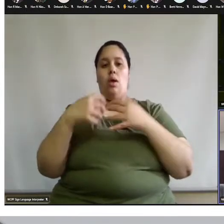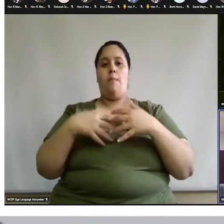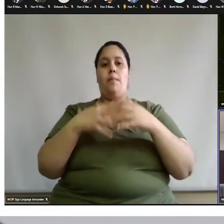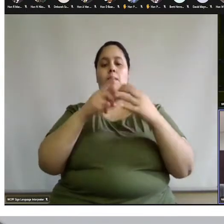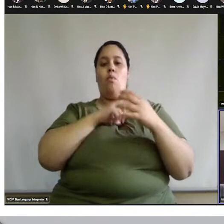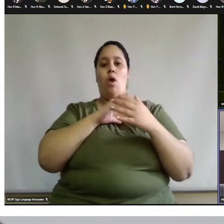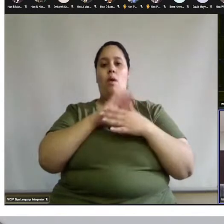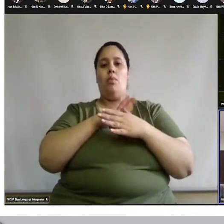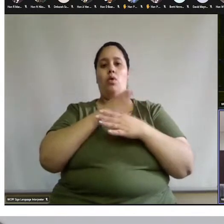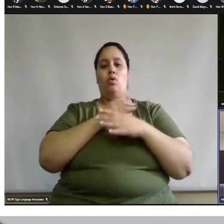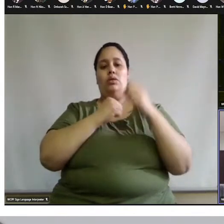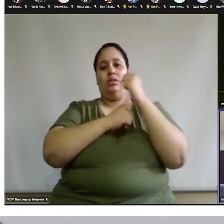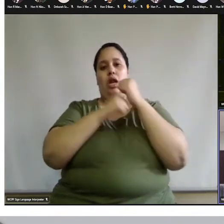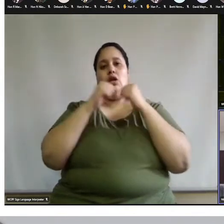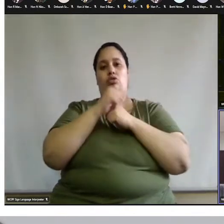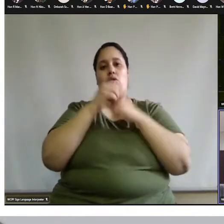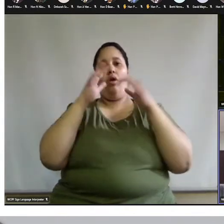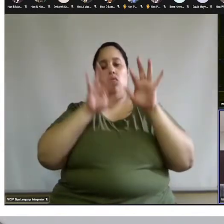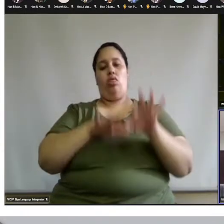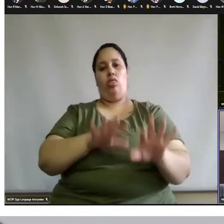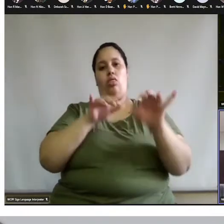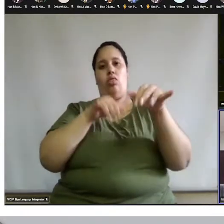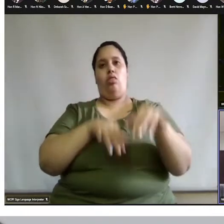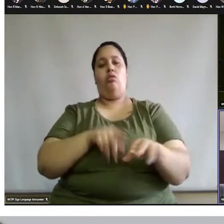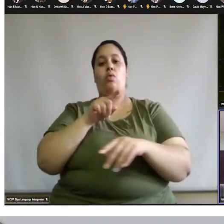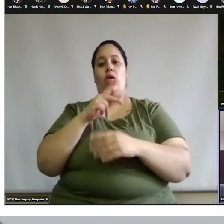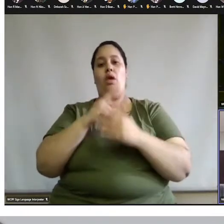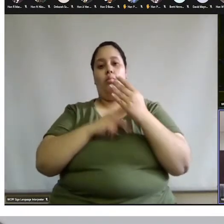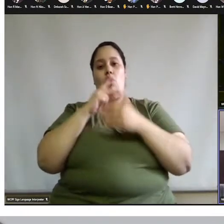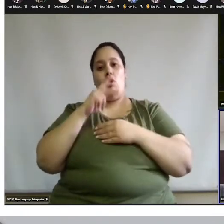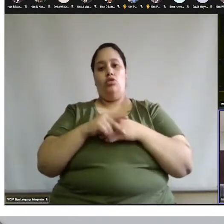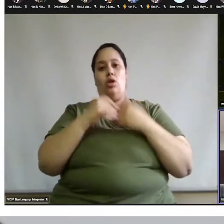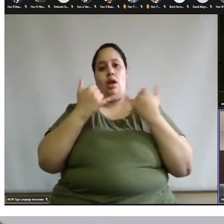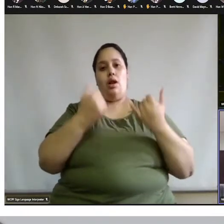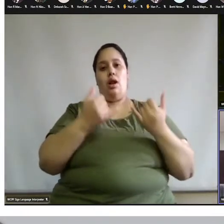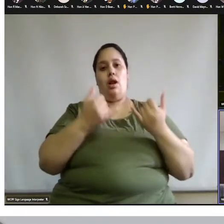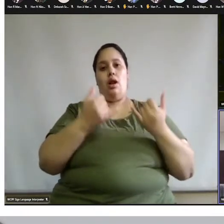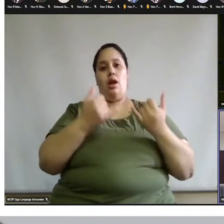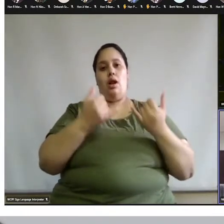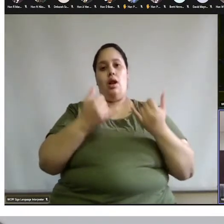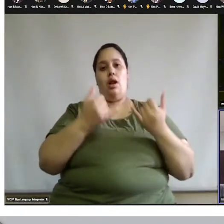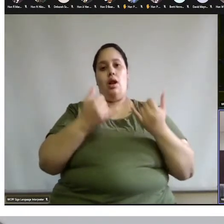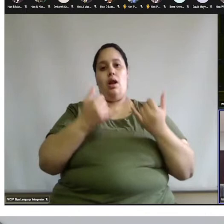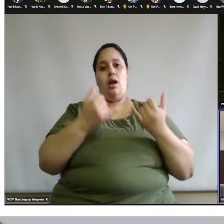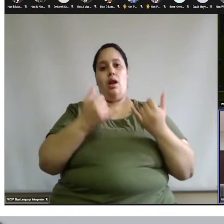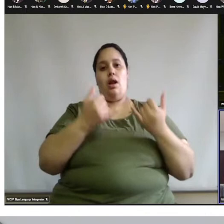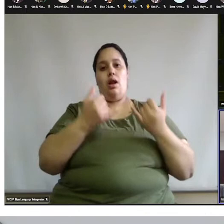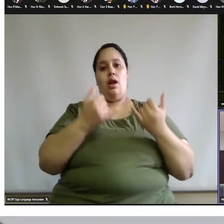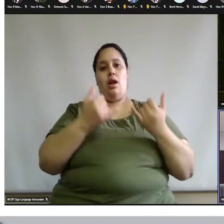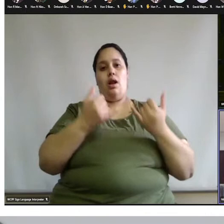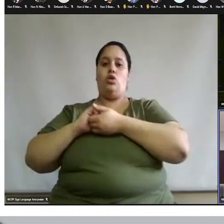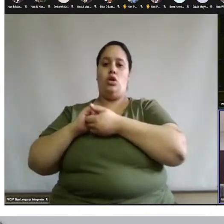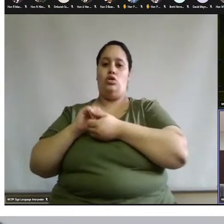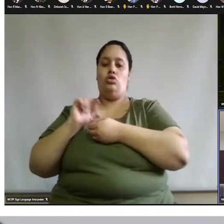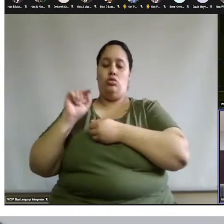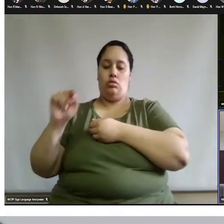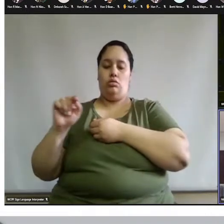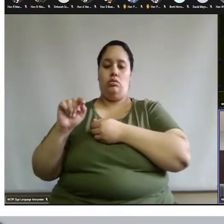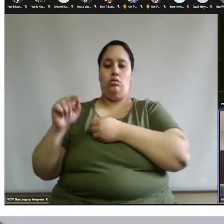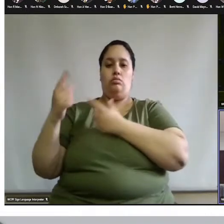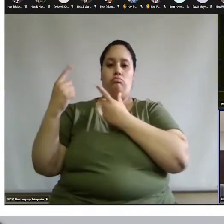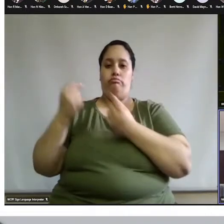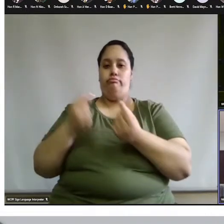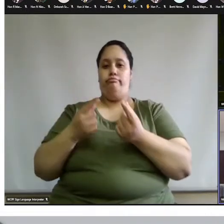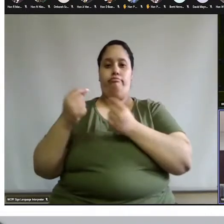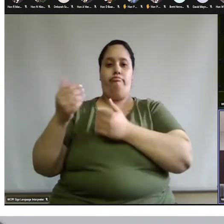Holvlei in Rosenville. And so that project is now handed over to the Water Use Association, so many more water can